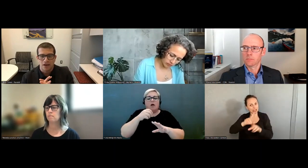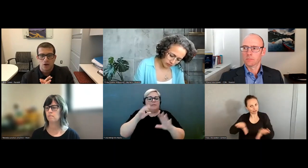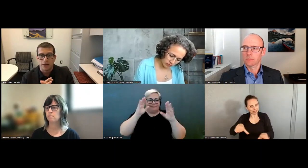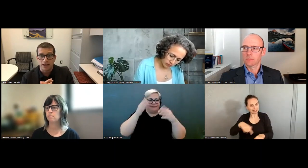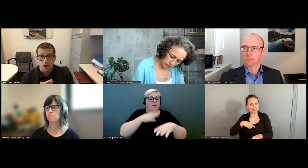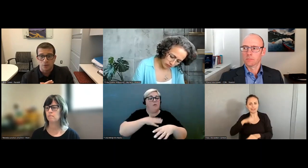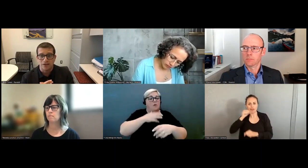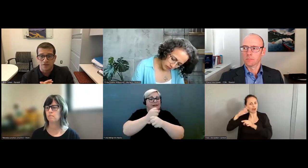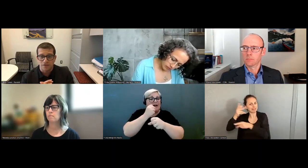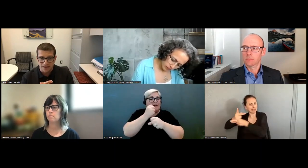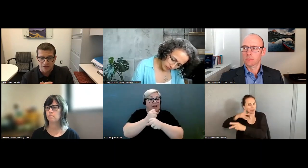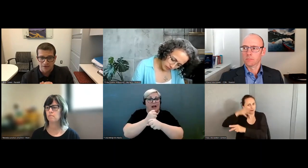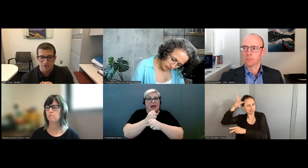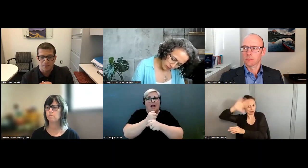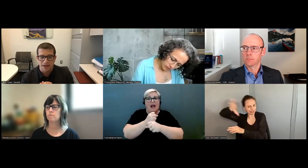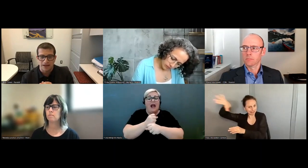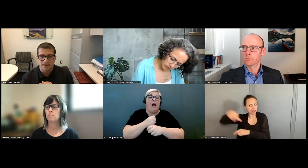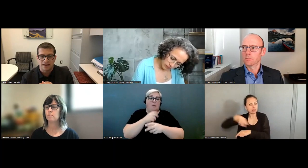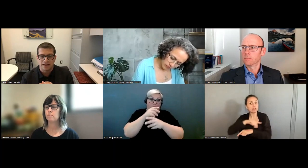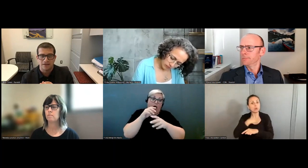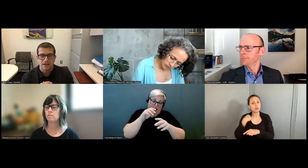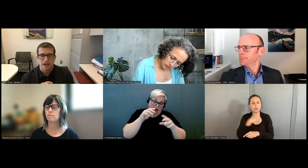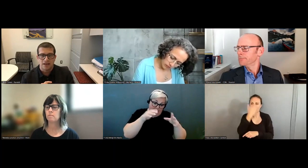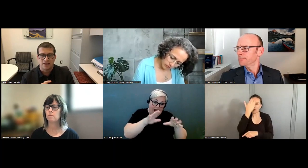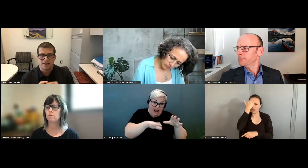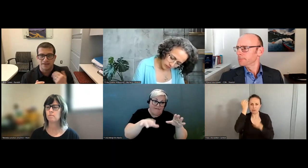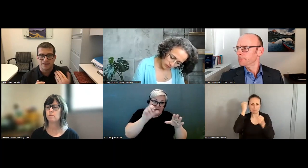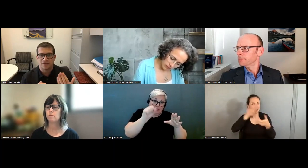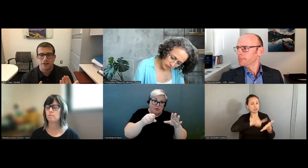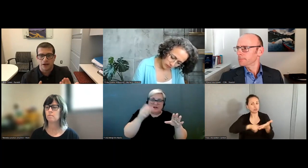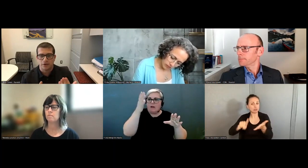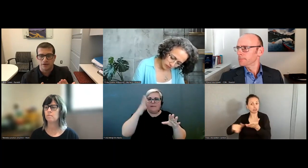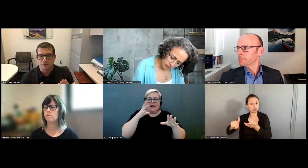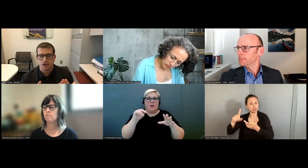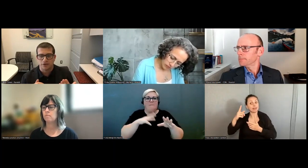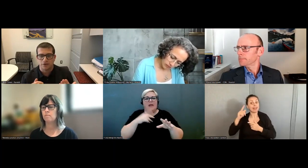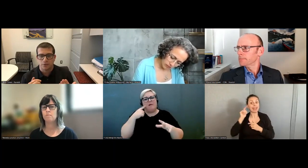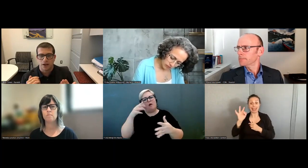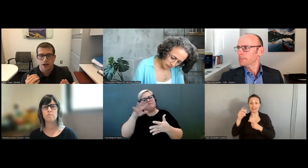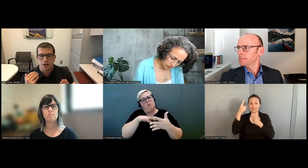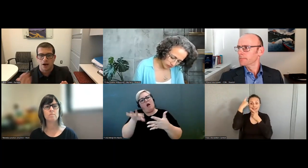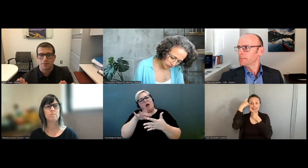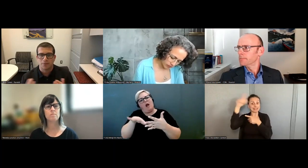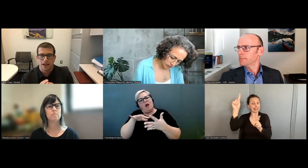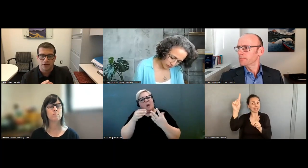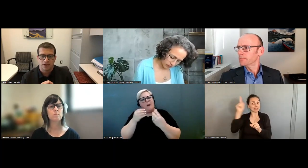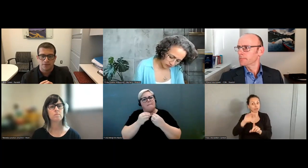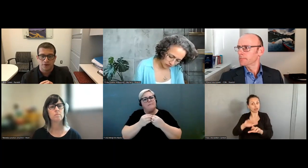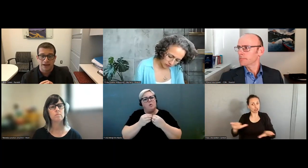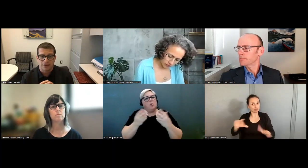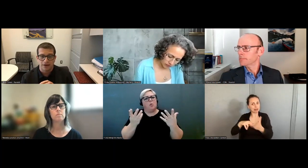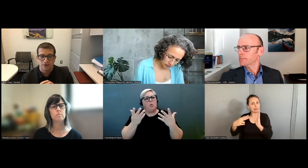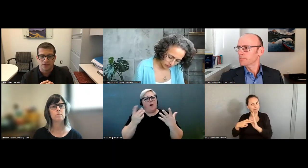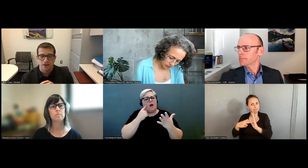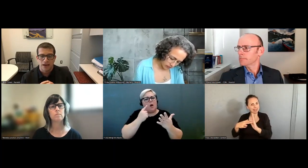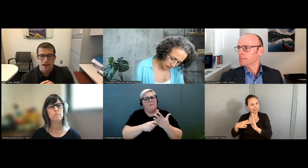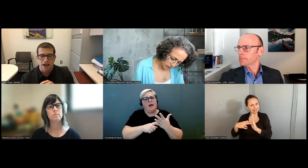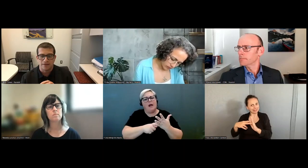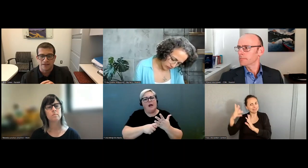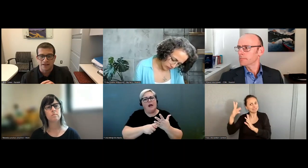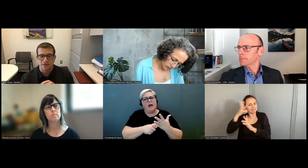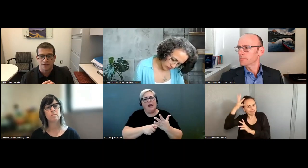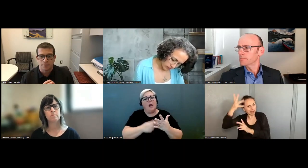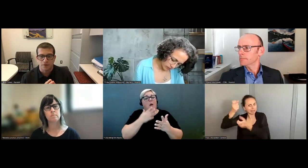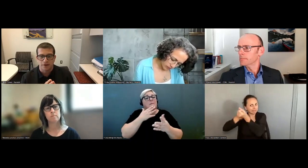parents, we know definitively from many studies that successful outcomes for children rely on optimal outcomes for caregivers.